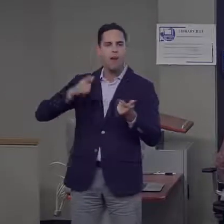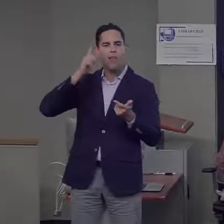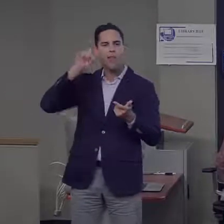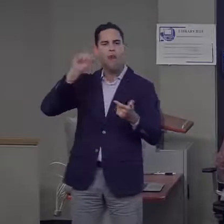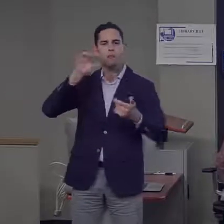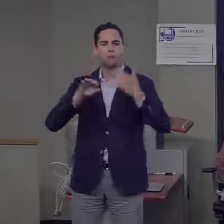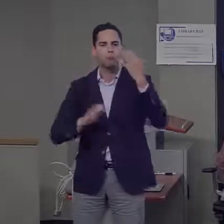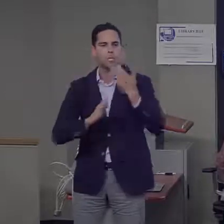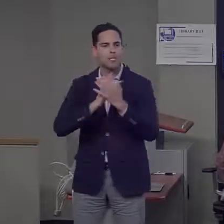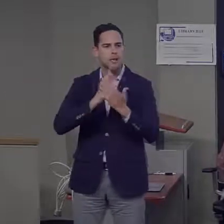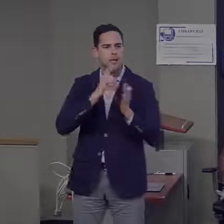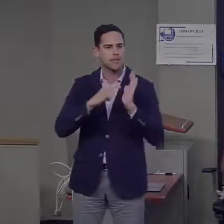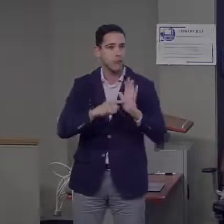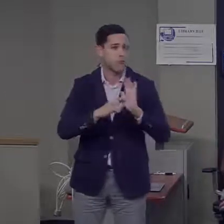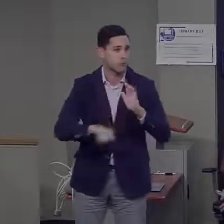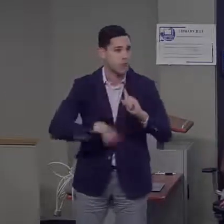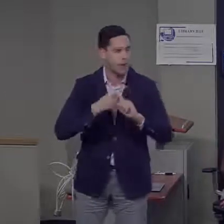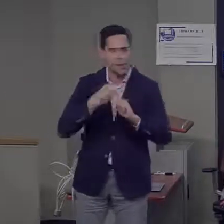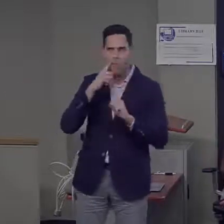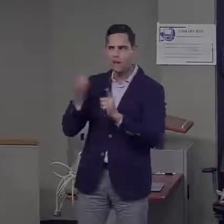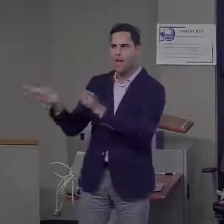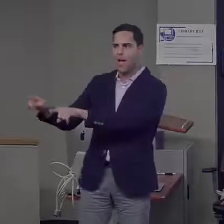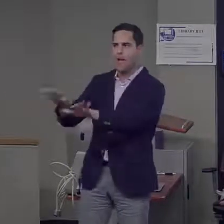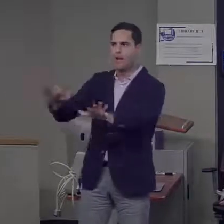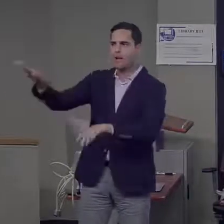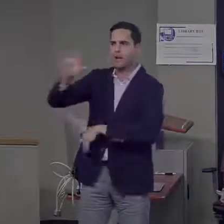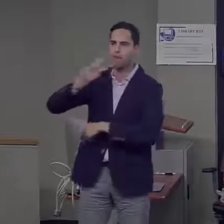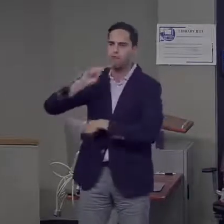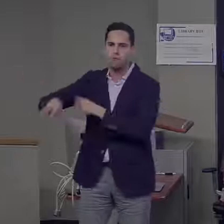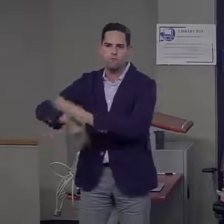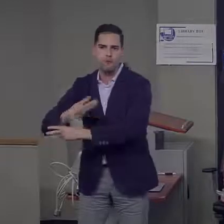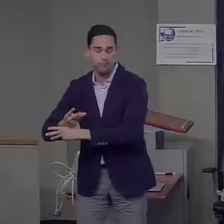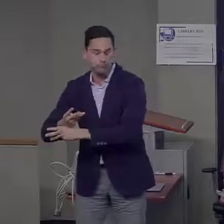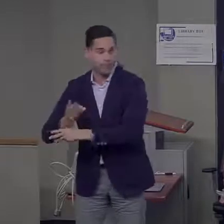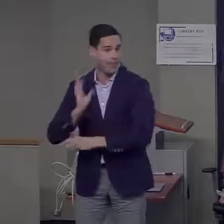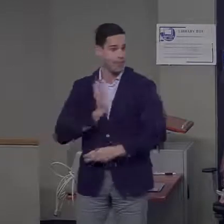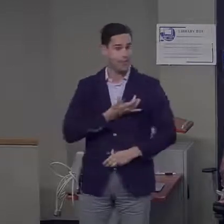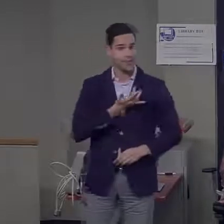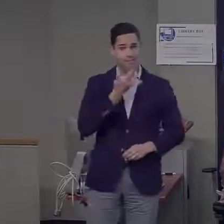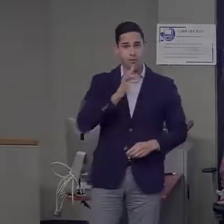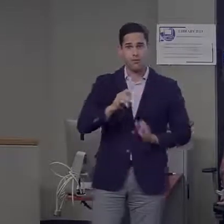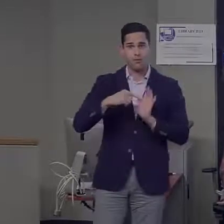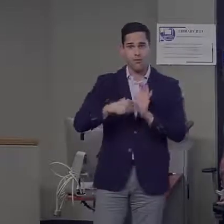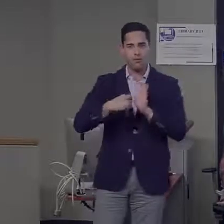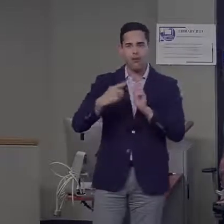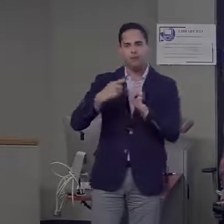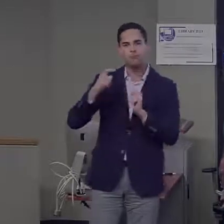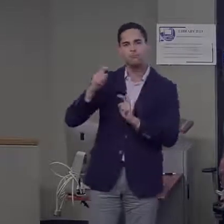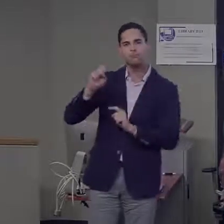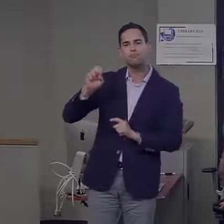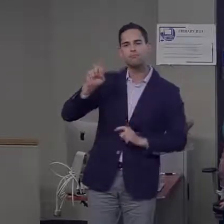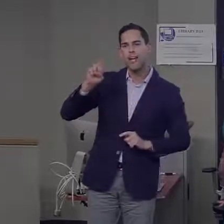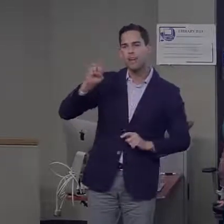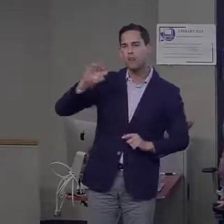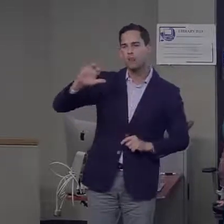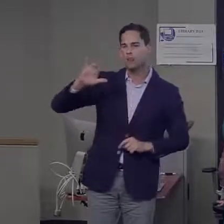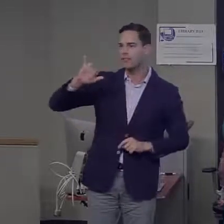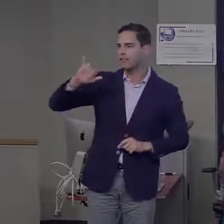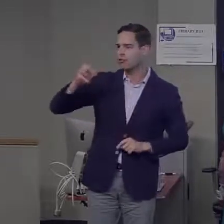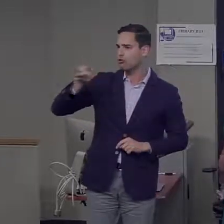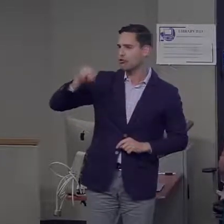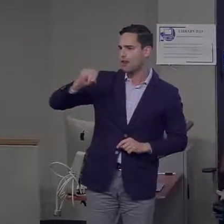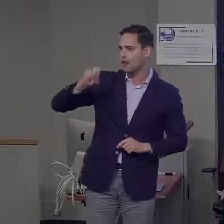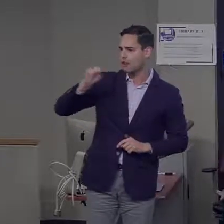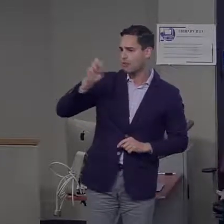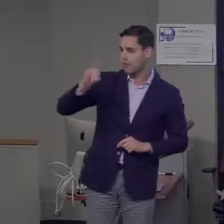examples. One of our favorite examples comes from Eric Jensen. Now, you have to look this up, because when you